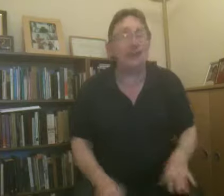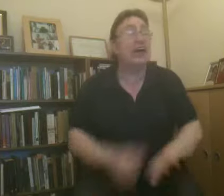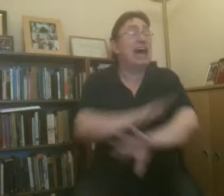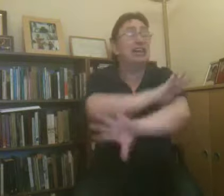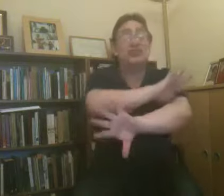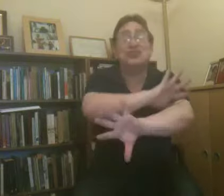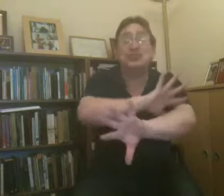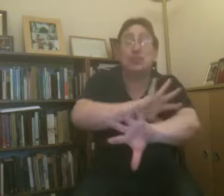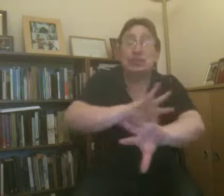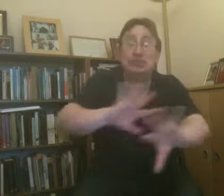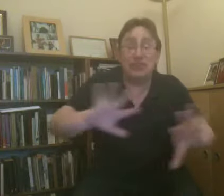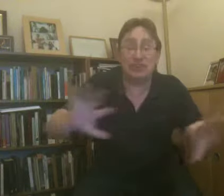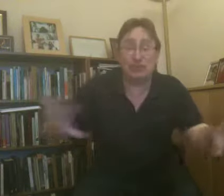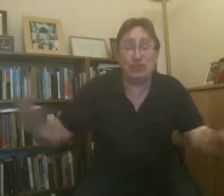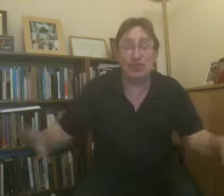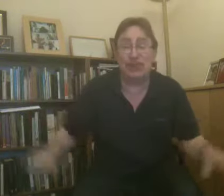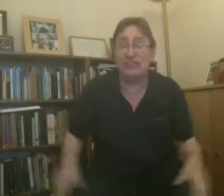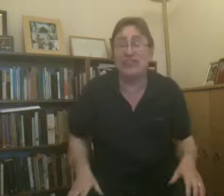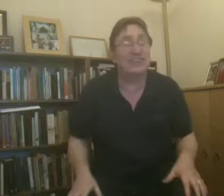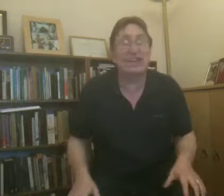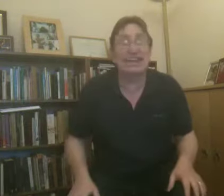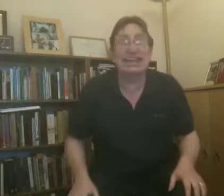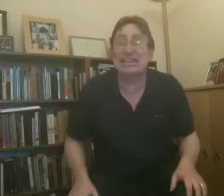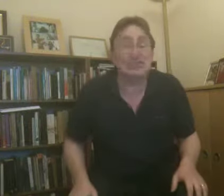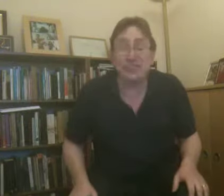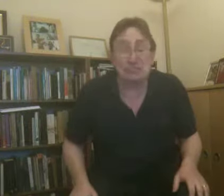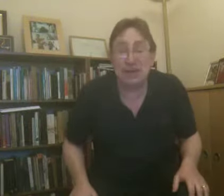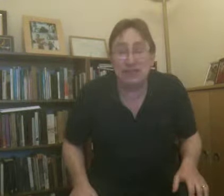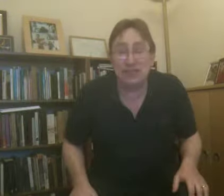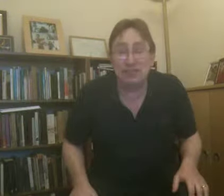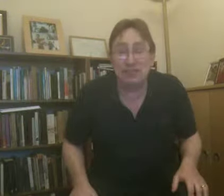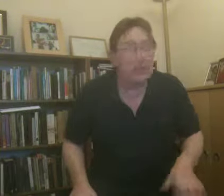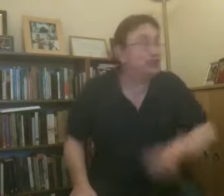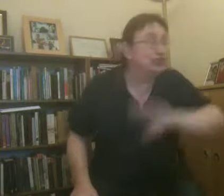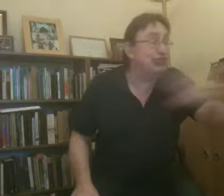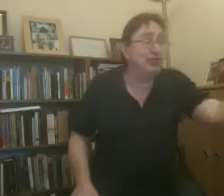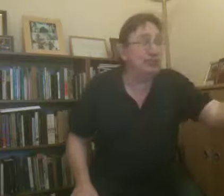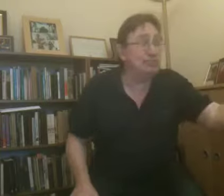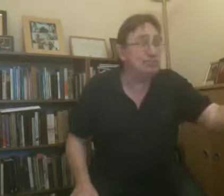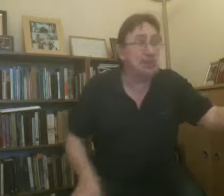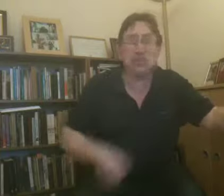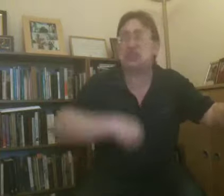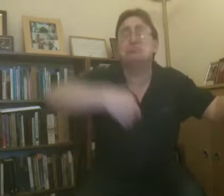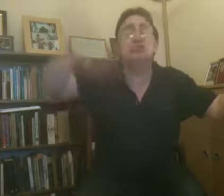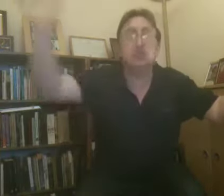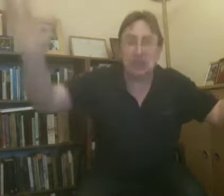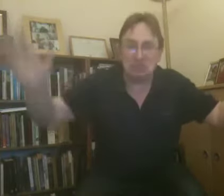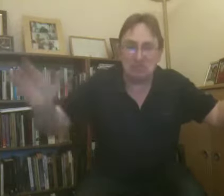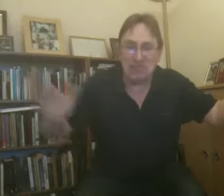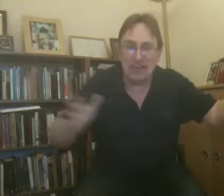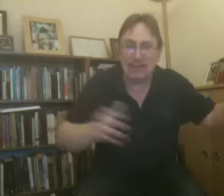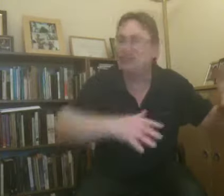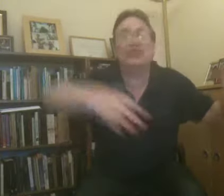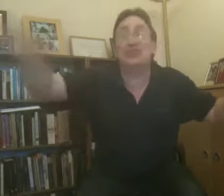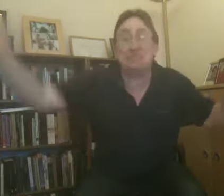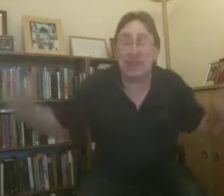in, and he just sweeps it to one side. He says, it doesn't matter. Jerusalem, Shmerushalem. It just doesn't